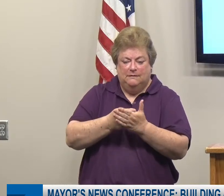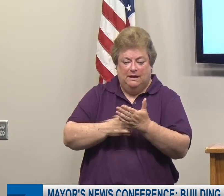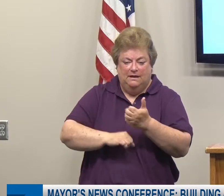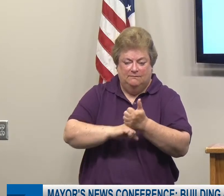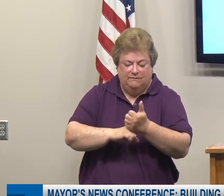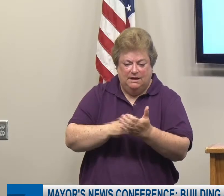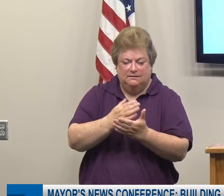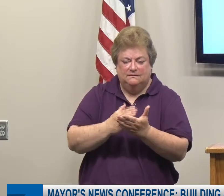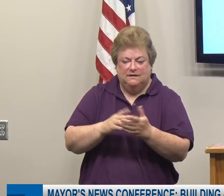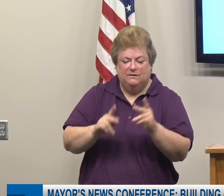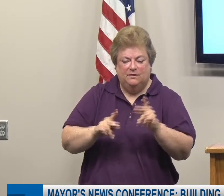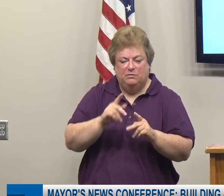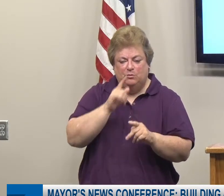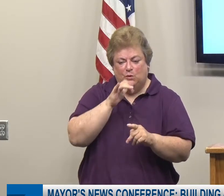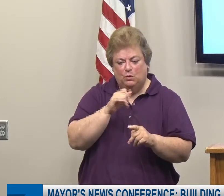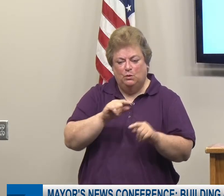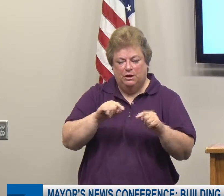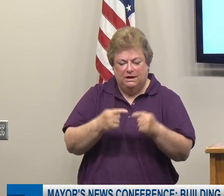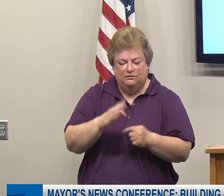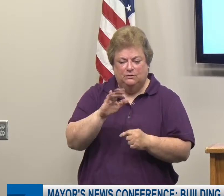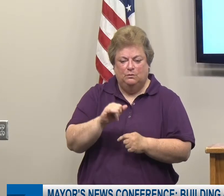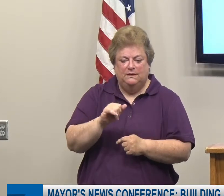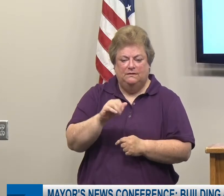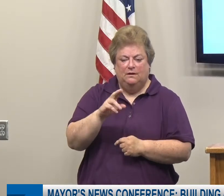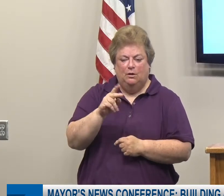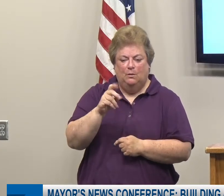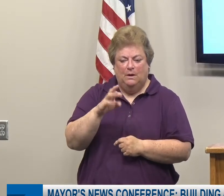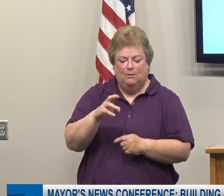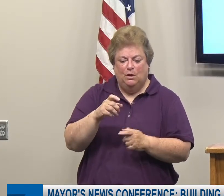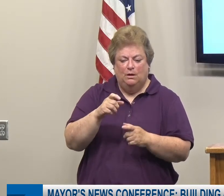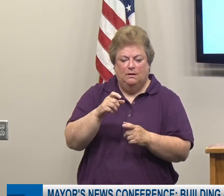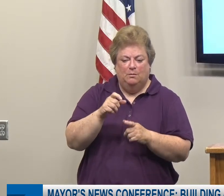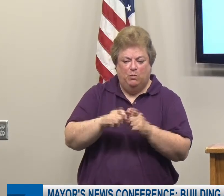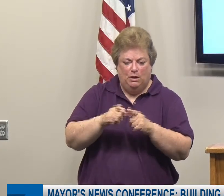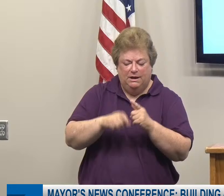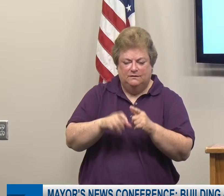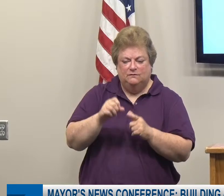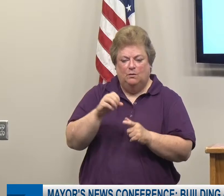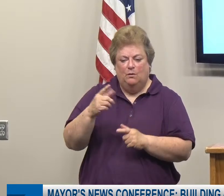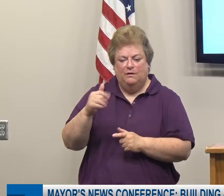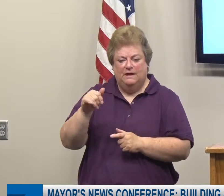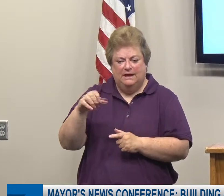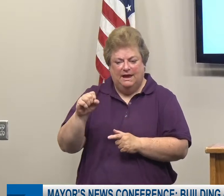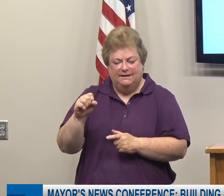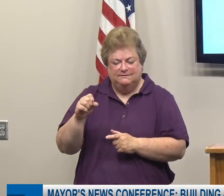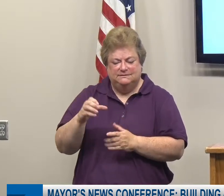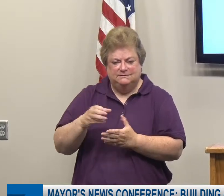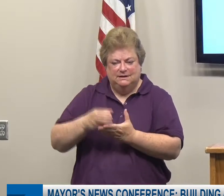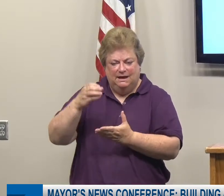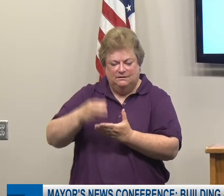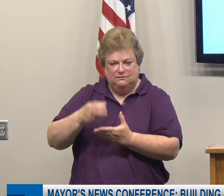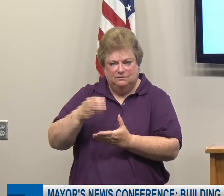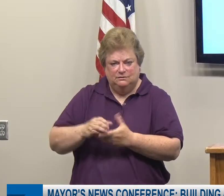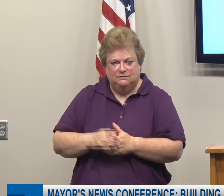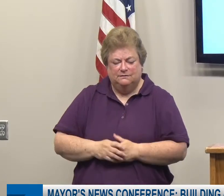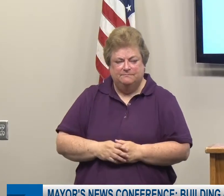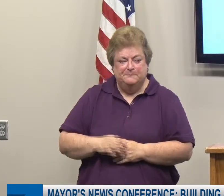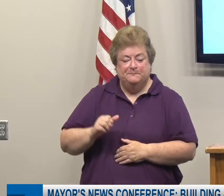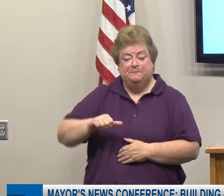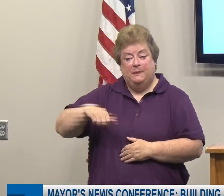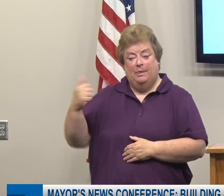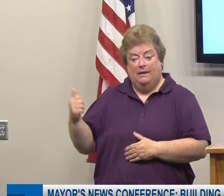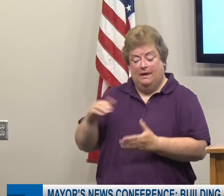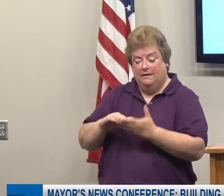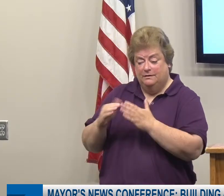injured by rubber bullets or gas canisters? You know, Riley, unlike other cities, the fine